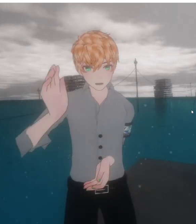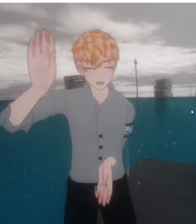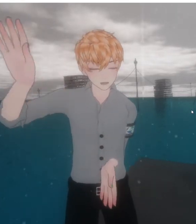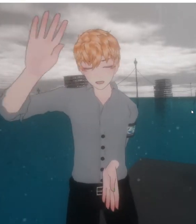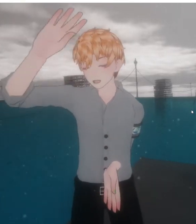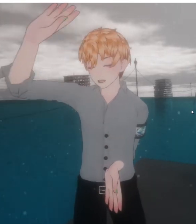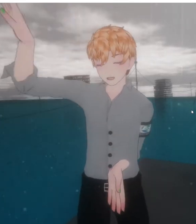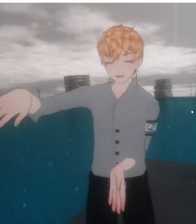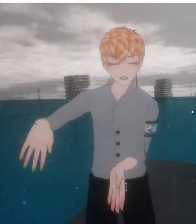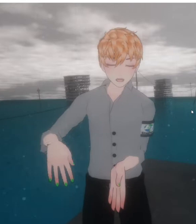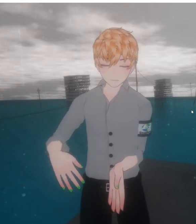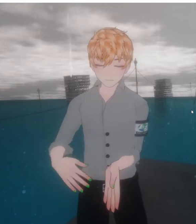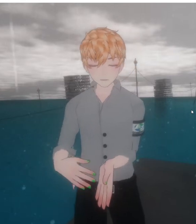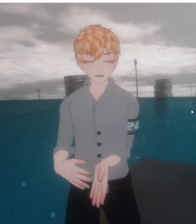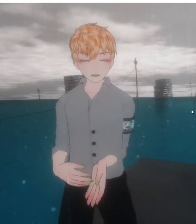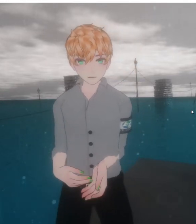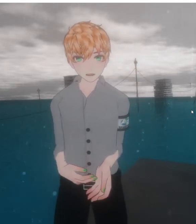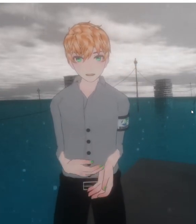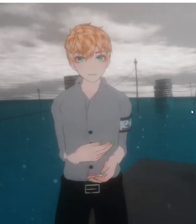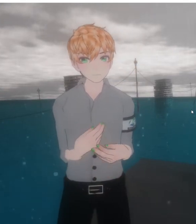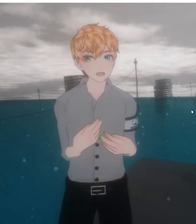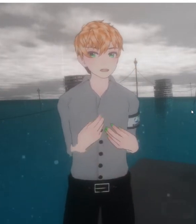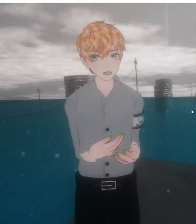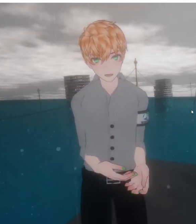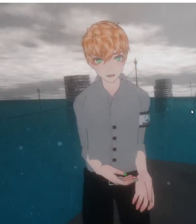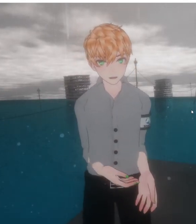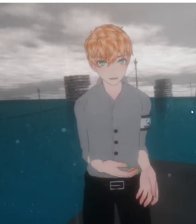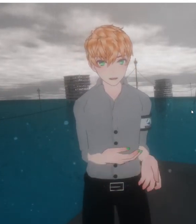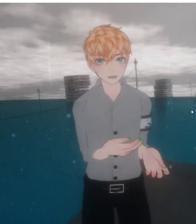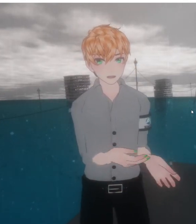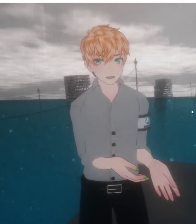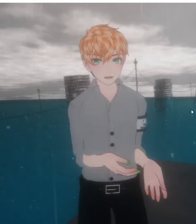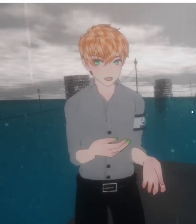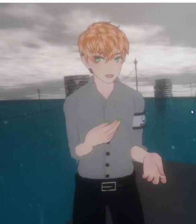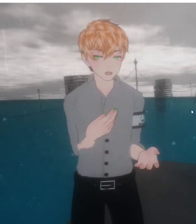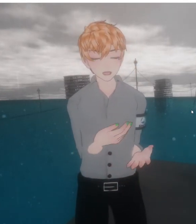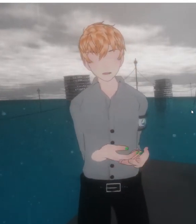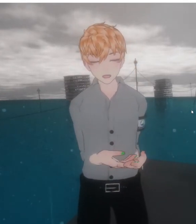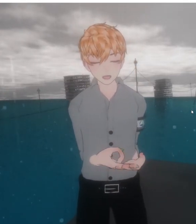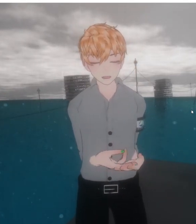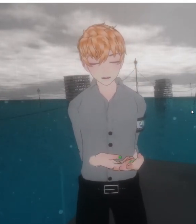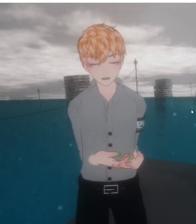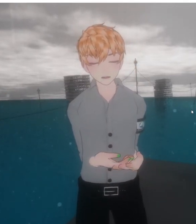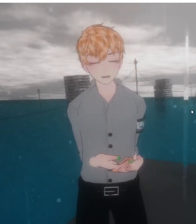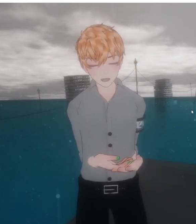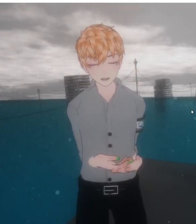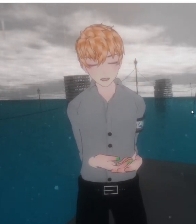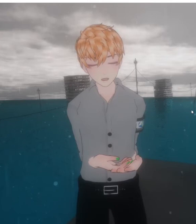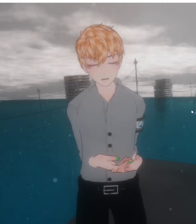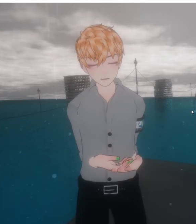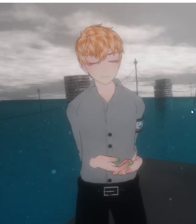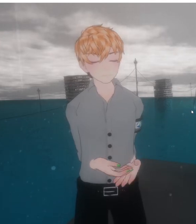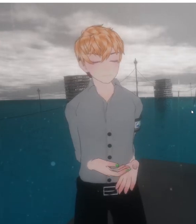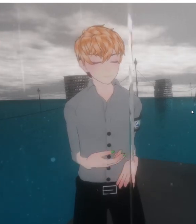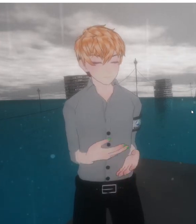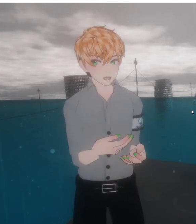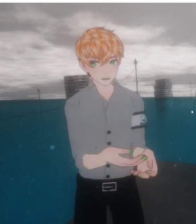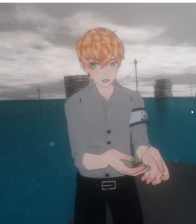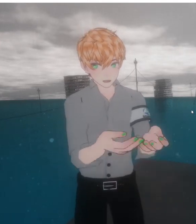caveat, screwballs. I'm not interested in that when I'm trying to learn sign language, when I'm trying to get